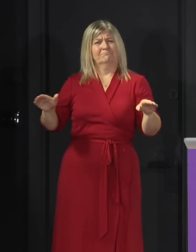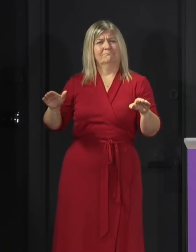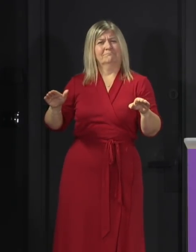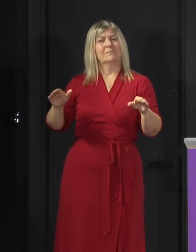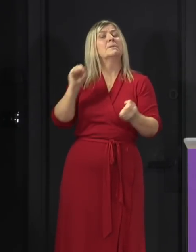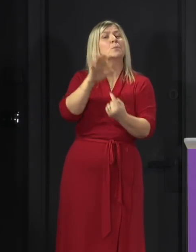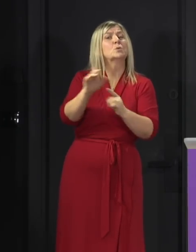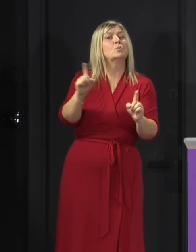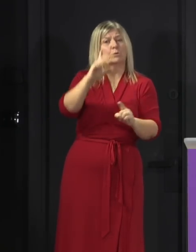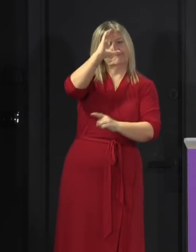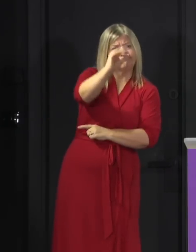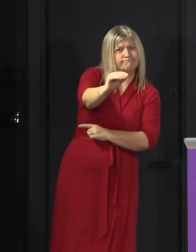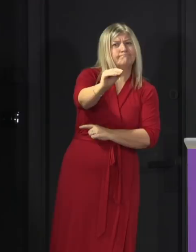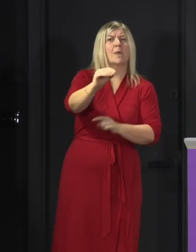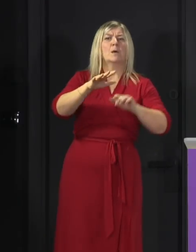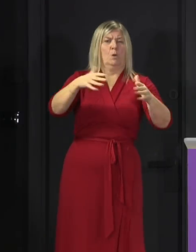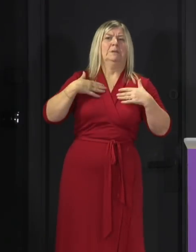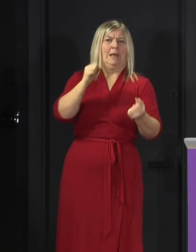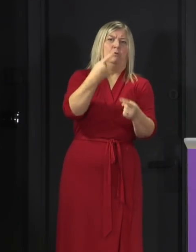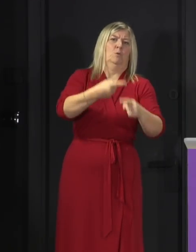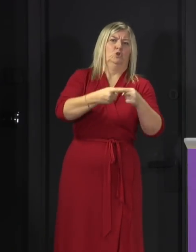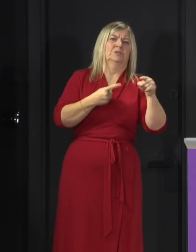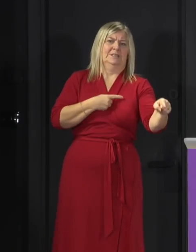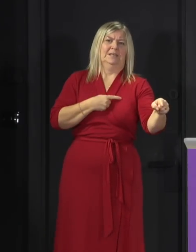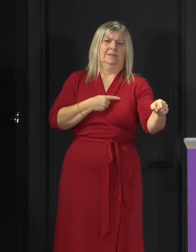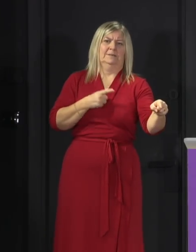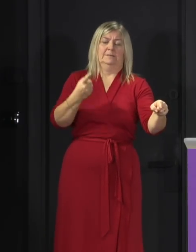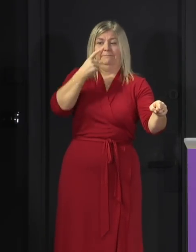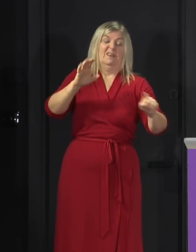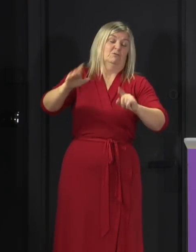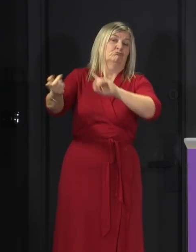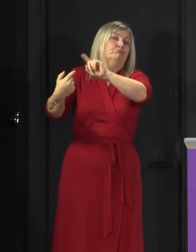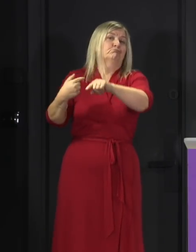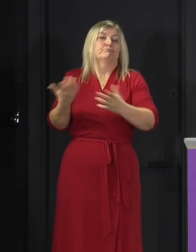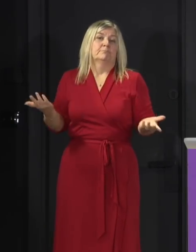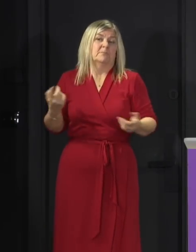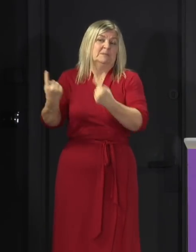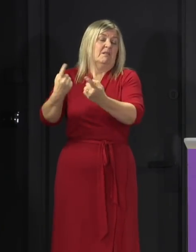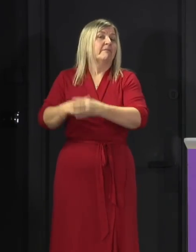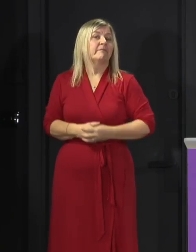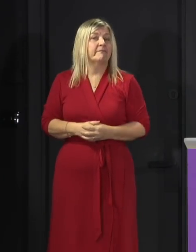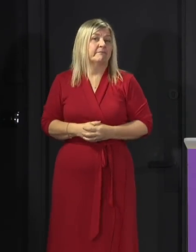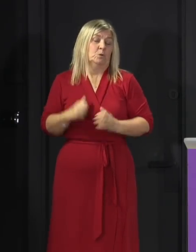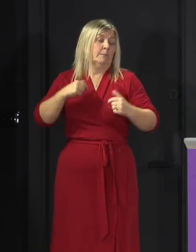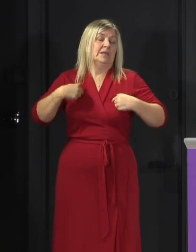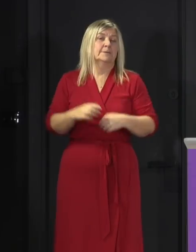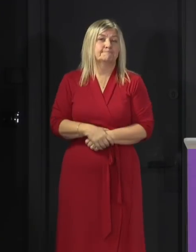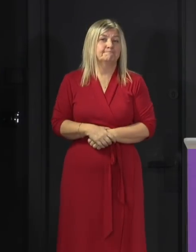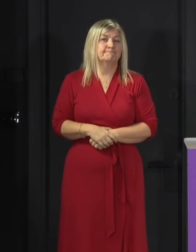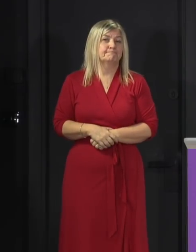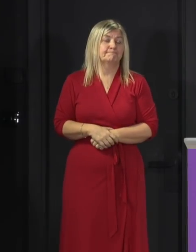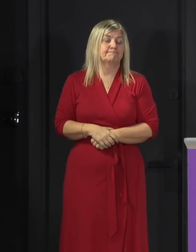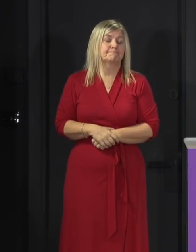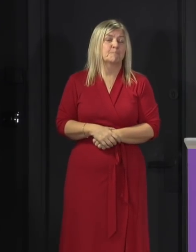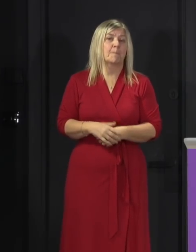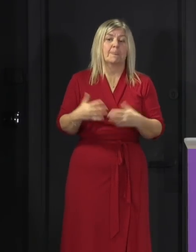to the public in a public health emergency. But that's for him to answer for, not for me. On the issue